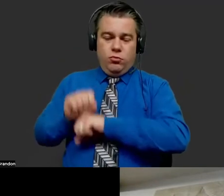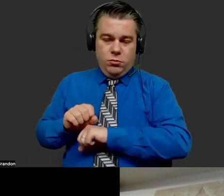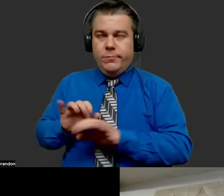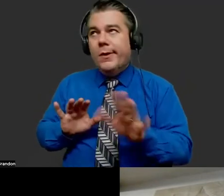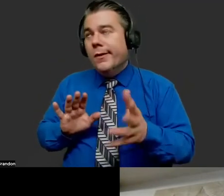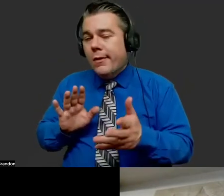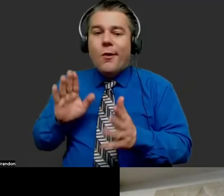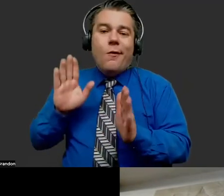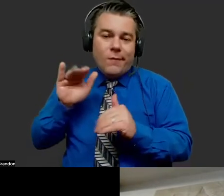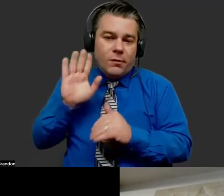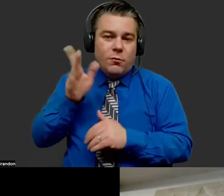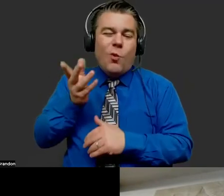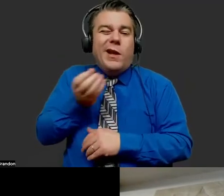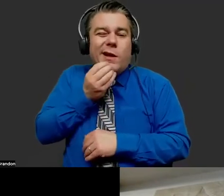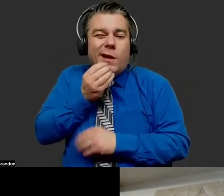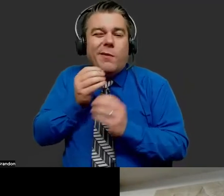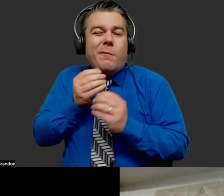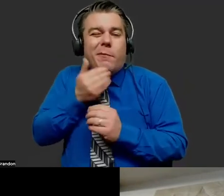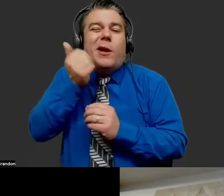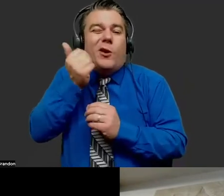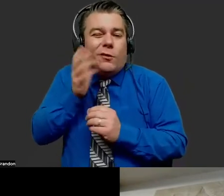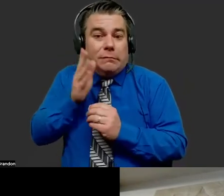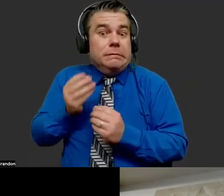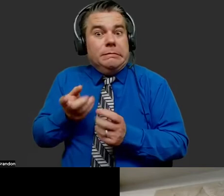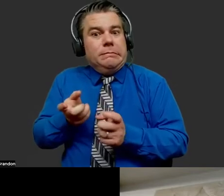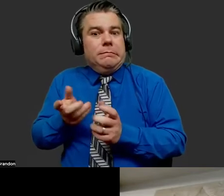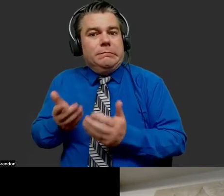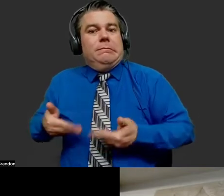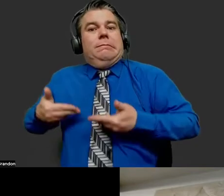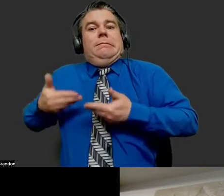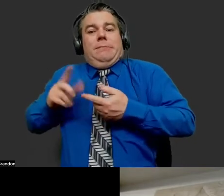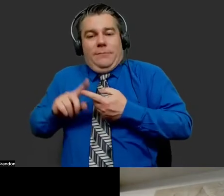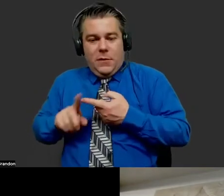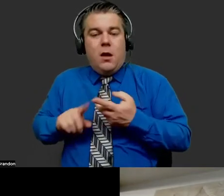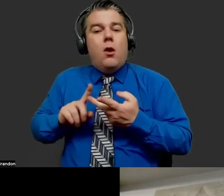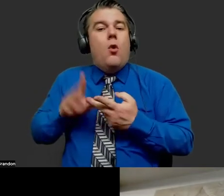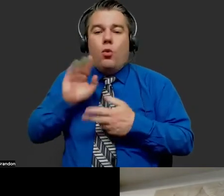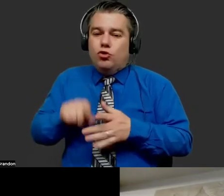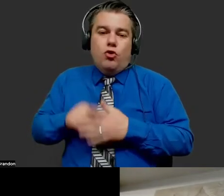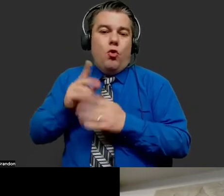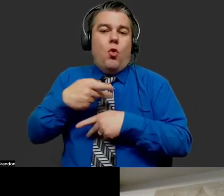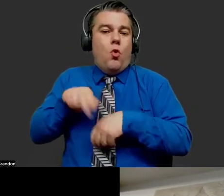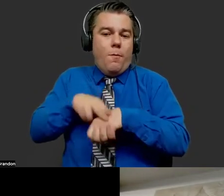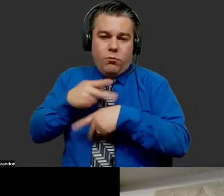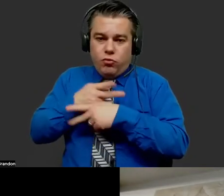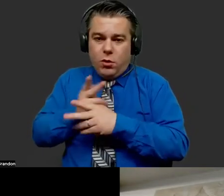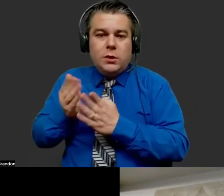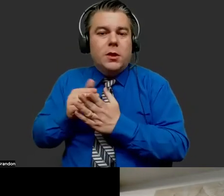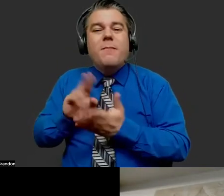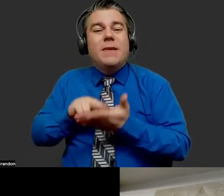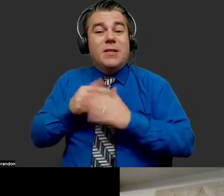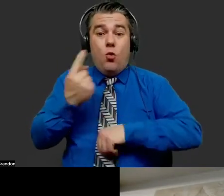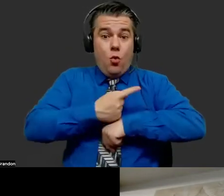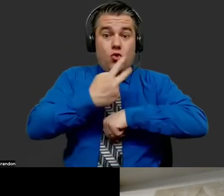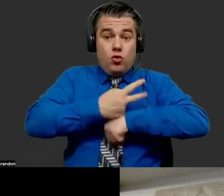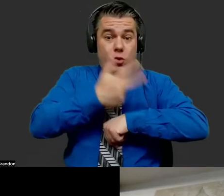eat better, right? Because we want to be inspired to eat better, but then you'll start on your normal products again. So you'll take your Slim in the morning, and you'll have